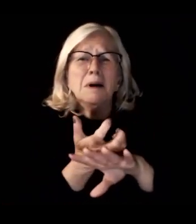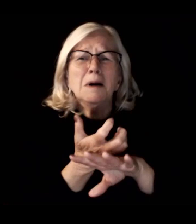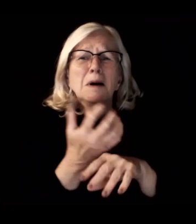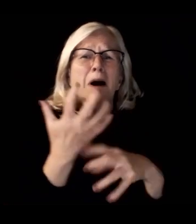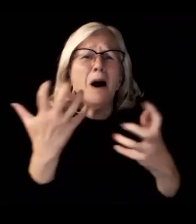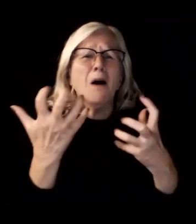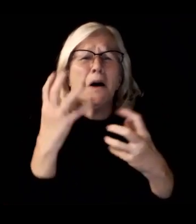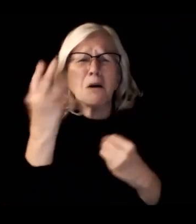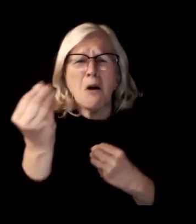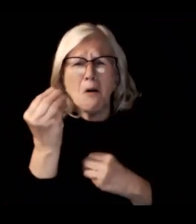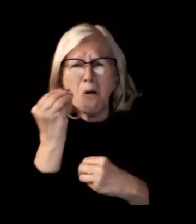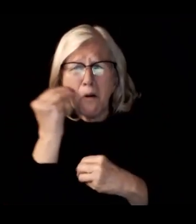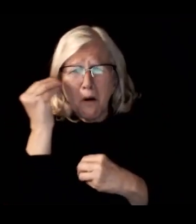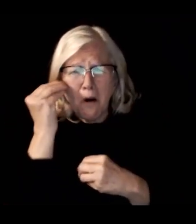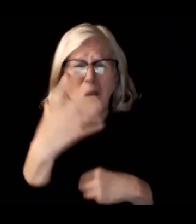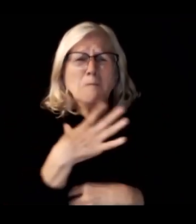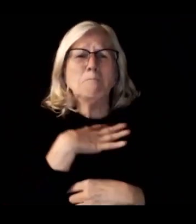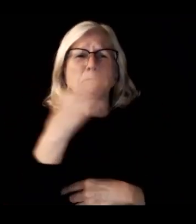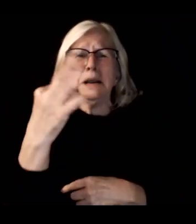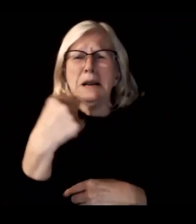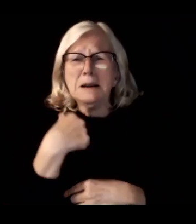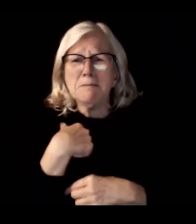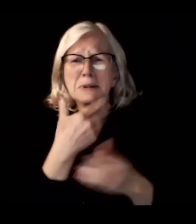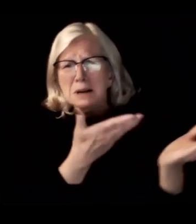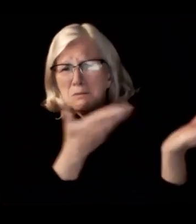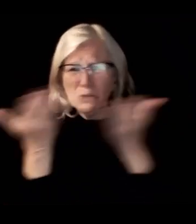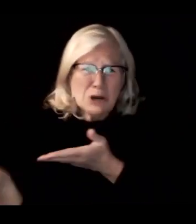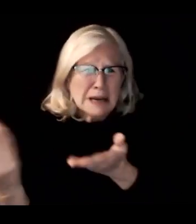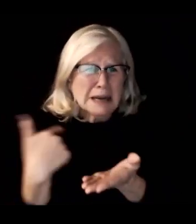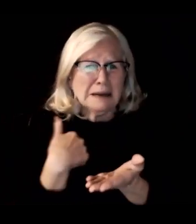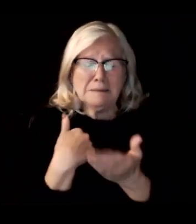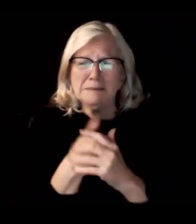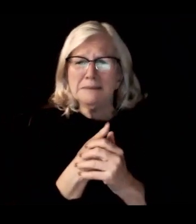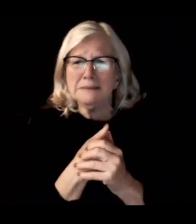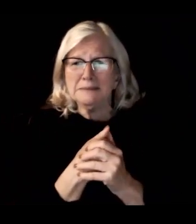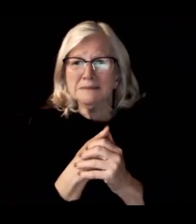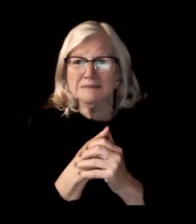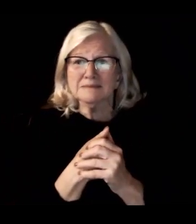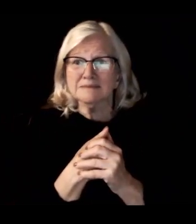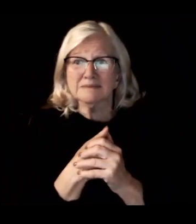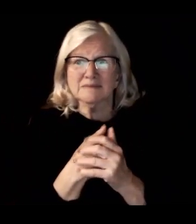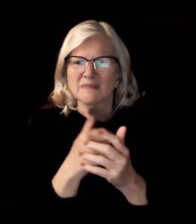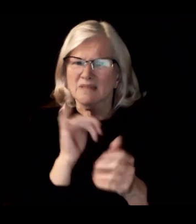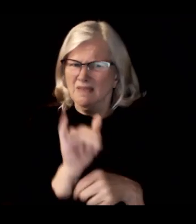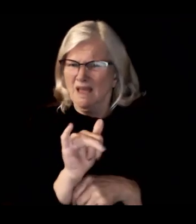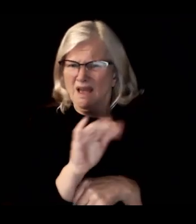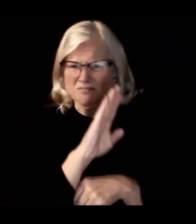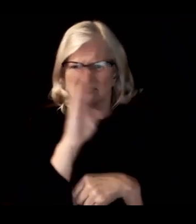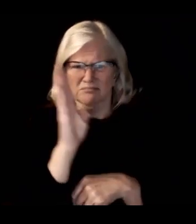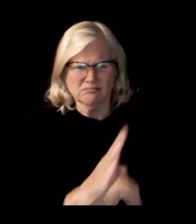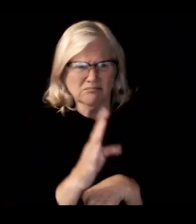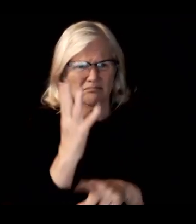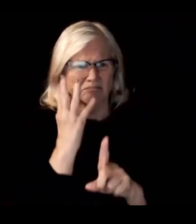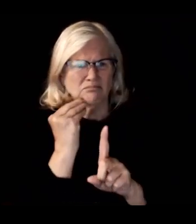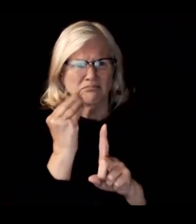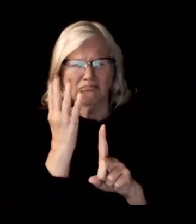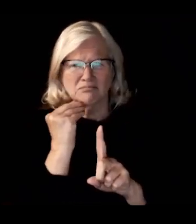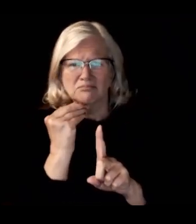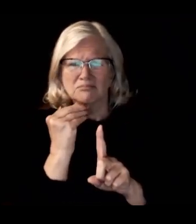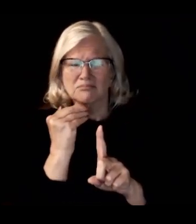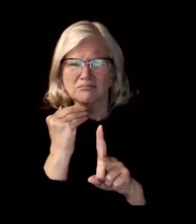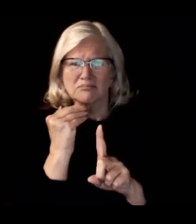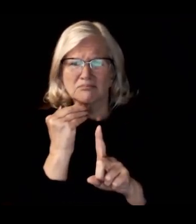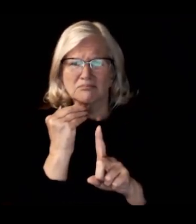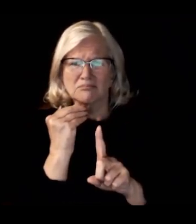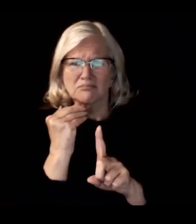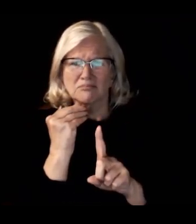never happened prior to the coronavirus, COVID-19. On Friday, July 10th, when the Minnesota Department of